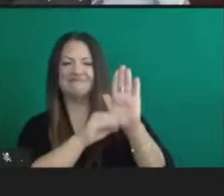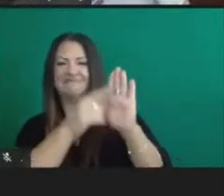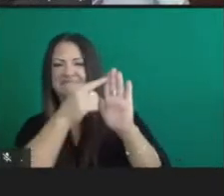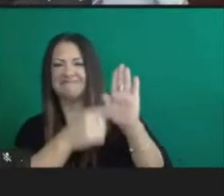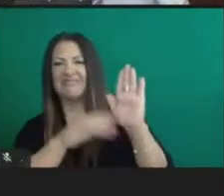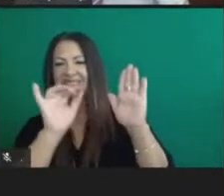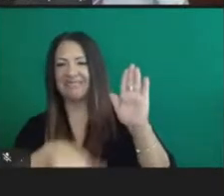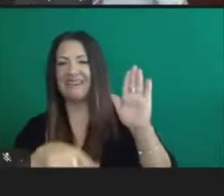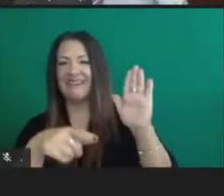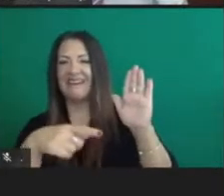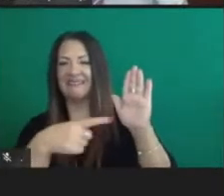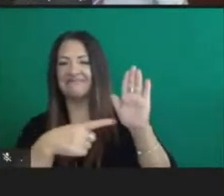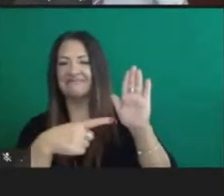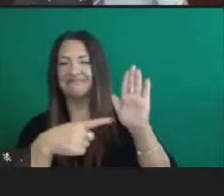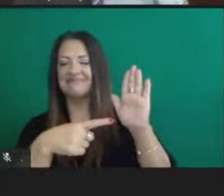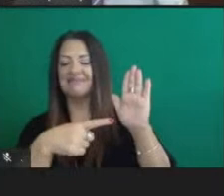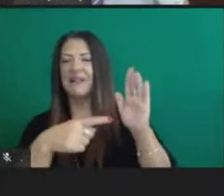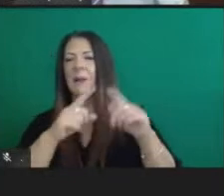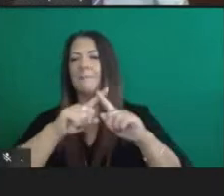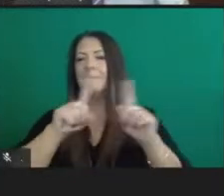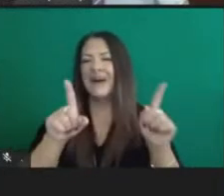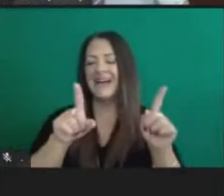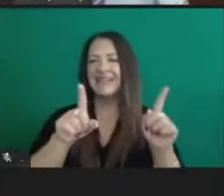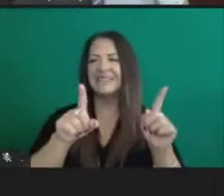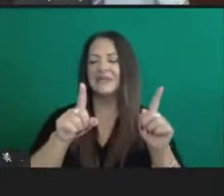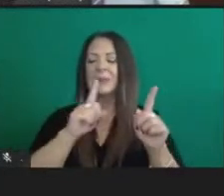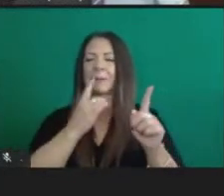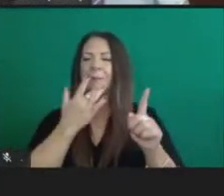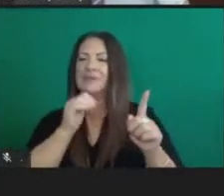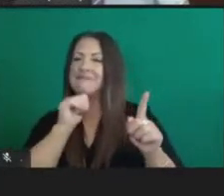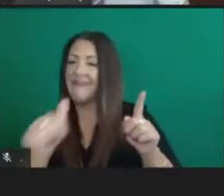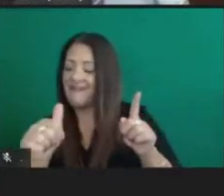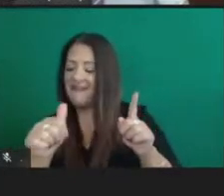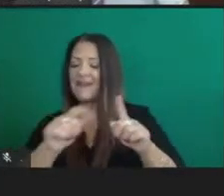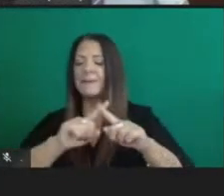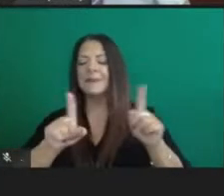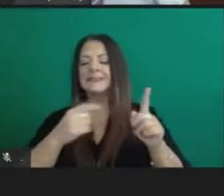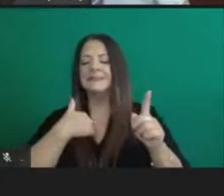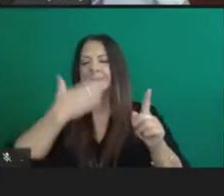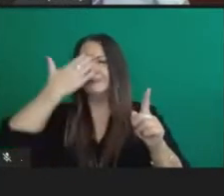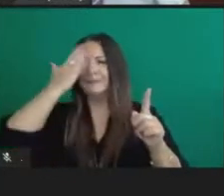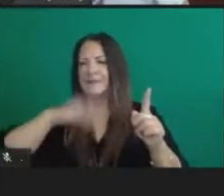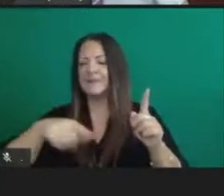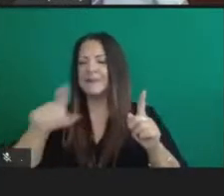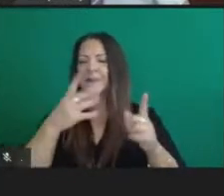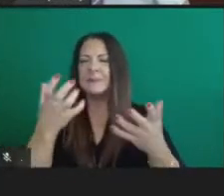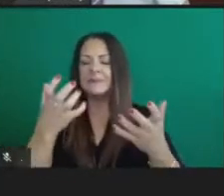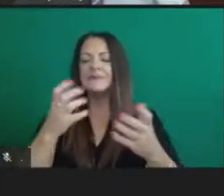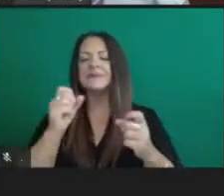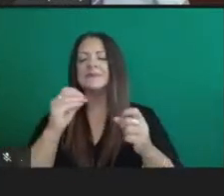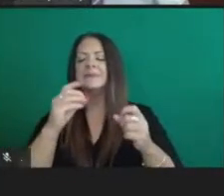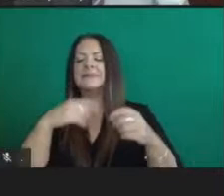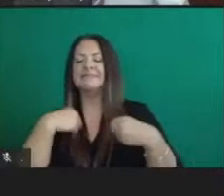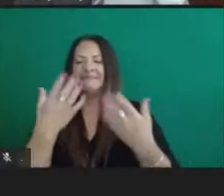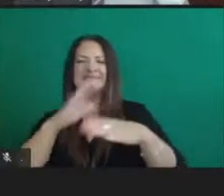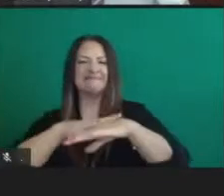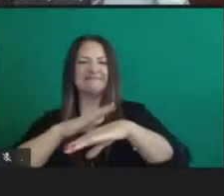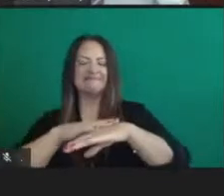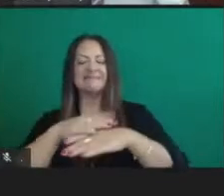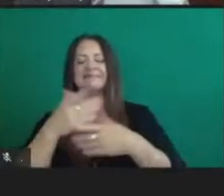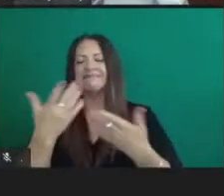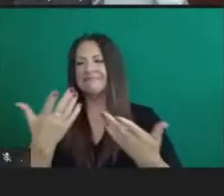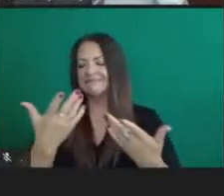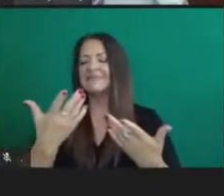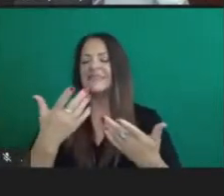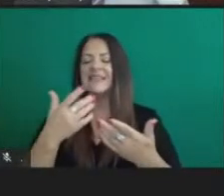happen. We just want to be able to provide, as we go into Halloween and a number of other holidays, important ways to reduce your risk so